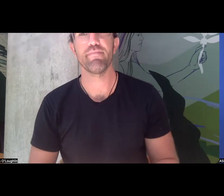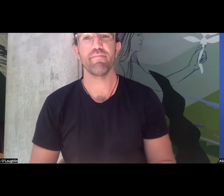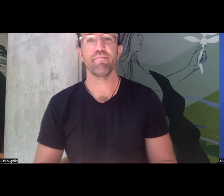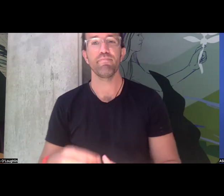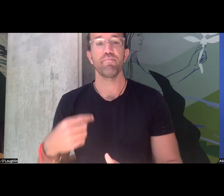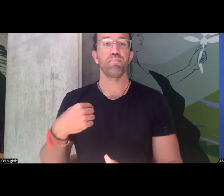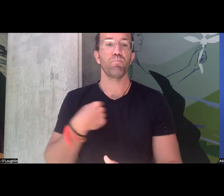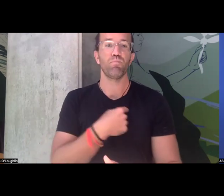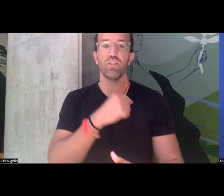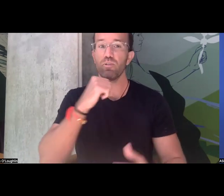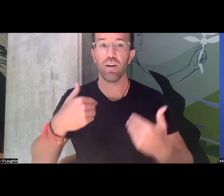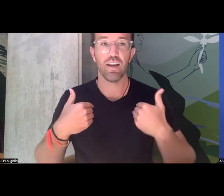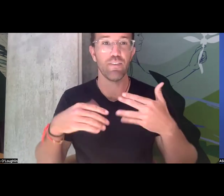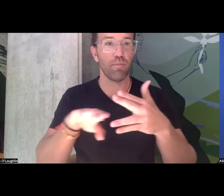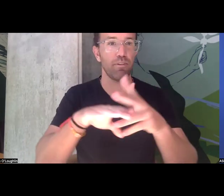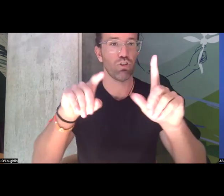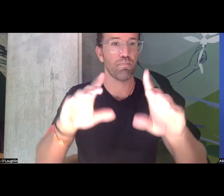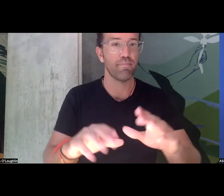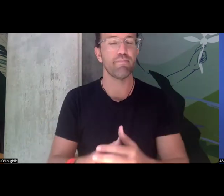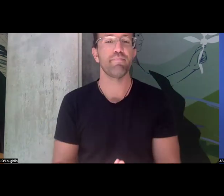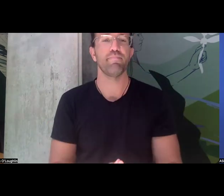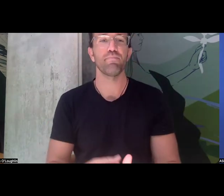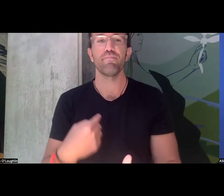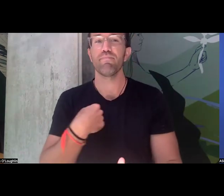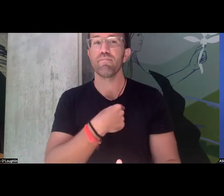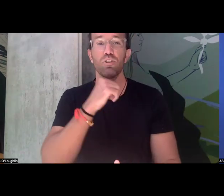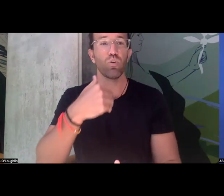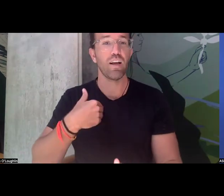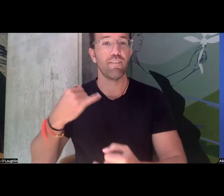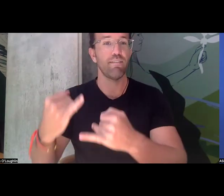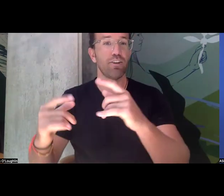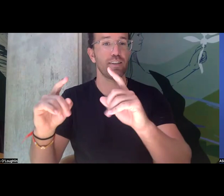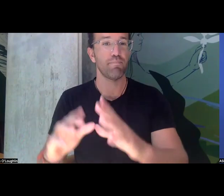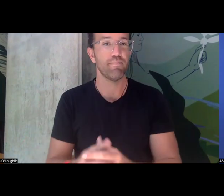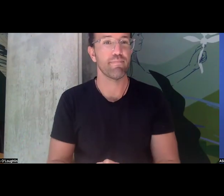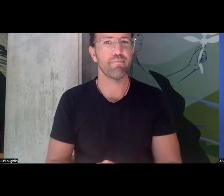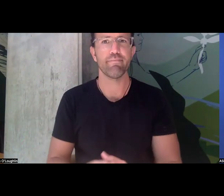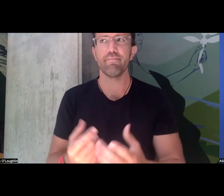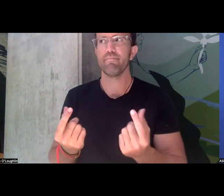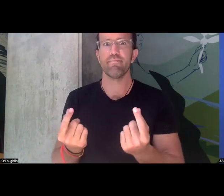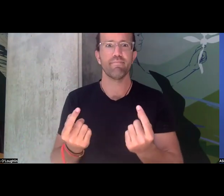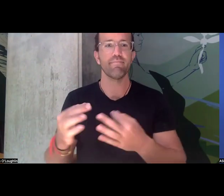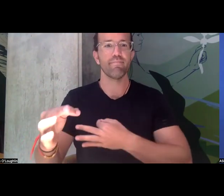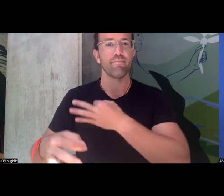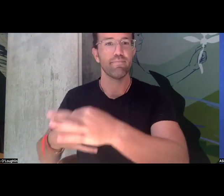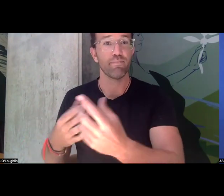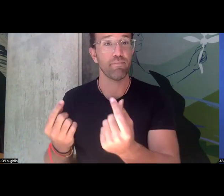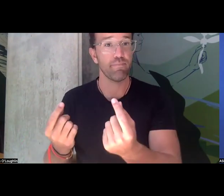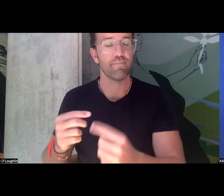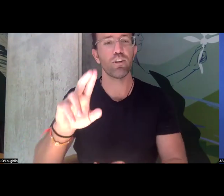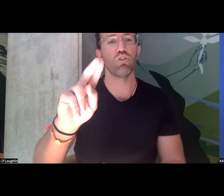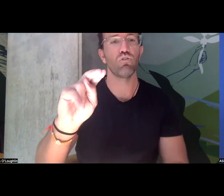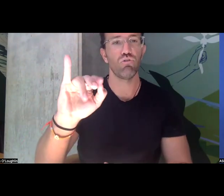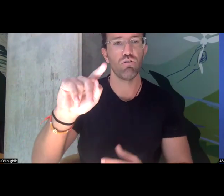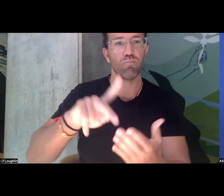So here's the deal. We don't have a midterm. We don't have a final exam. So